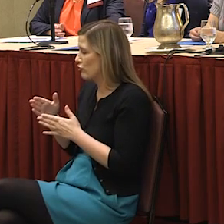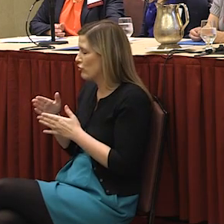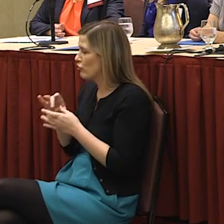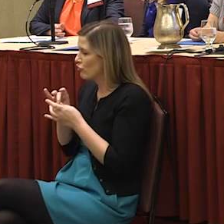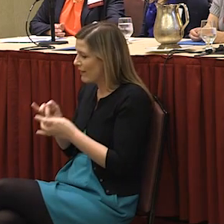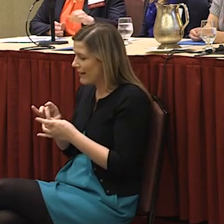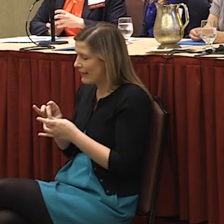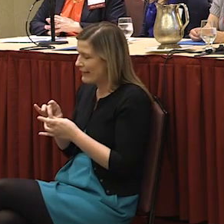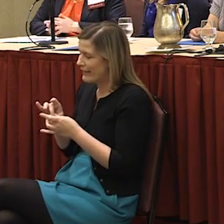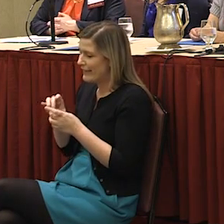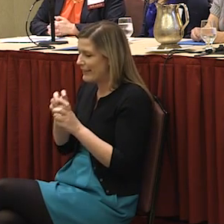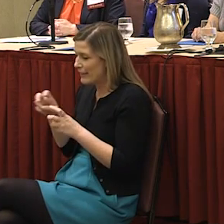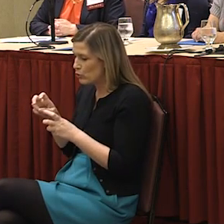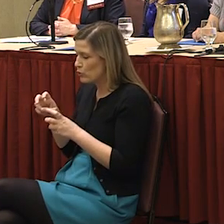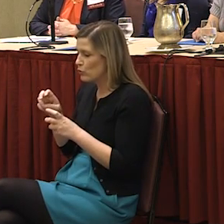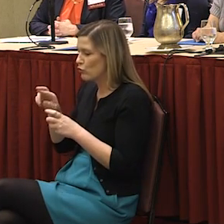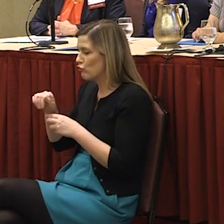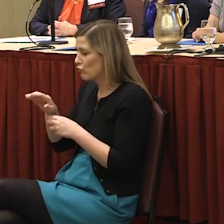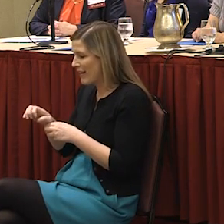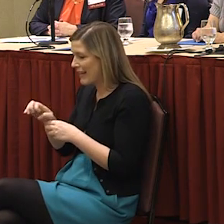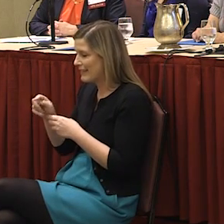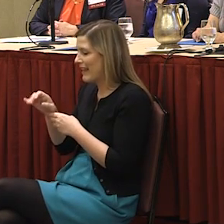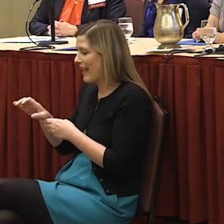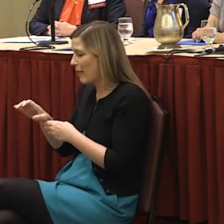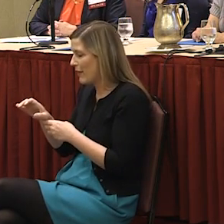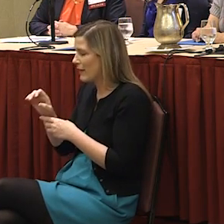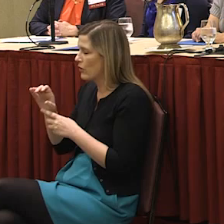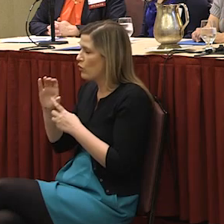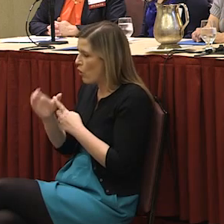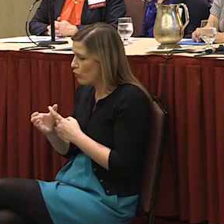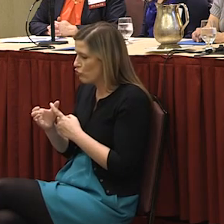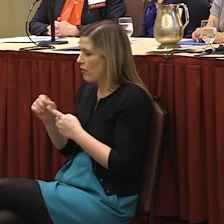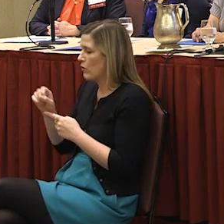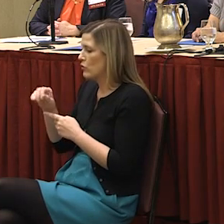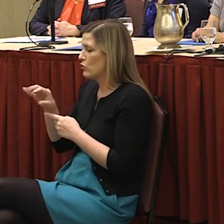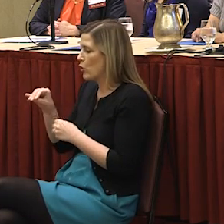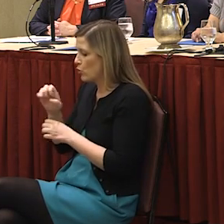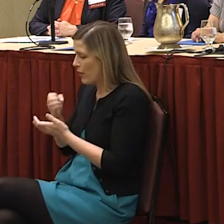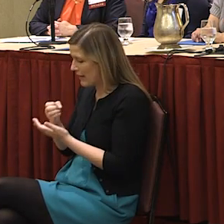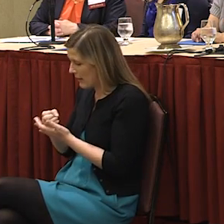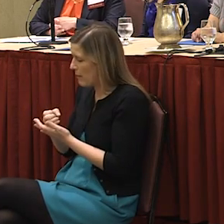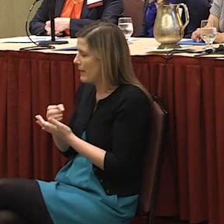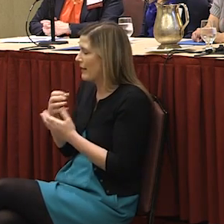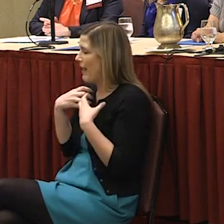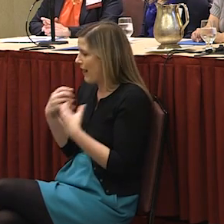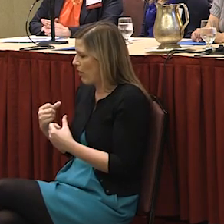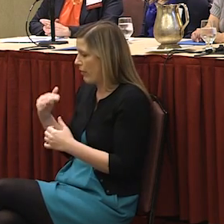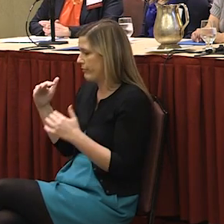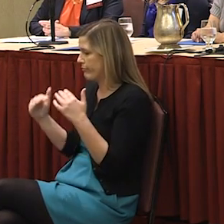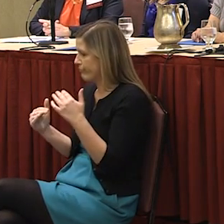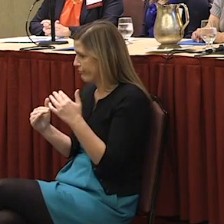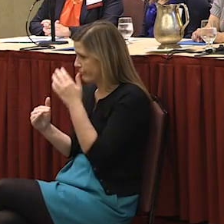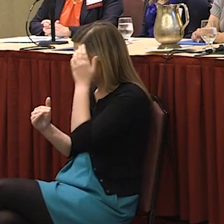regarding issues of racial, ethnic, cultural, and socioeconomic health disparities. Also is